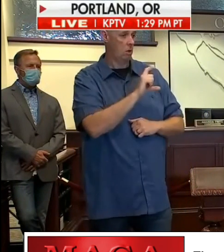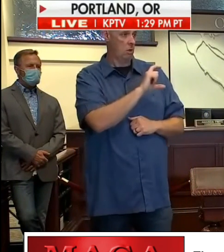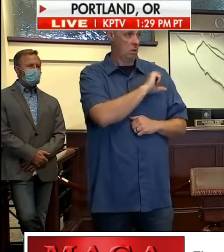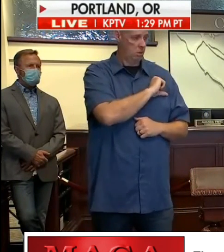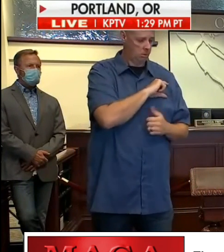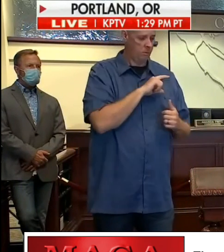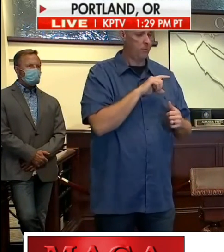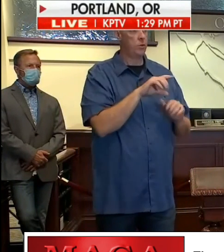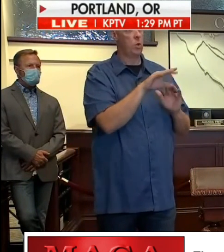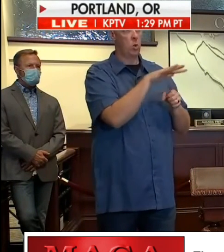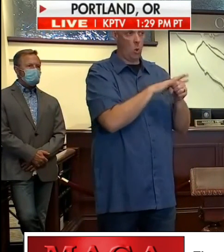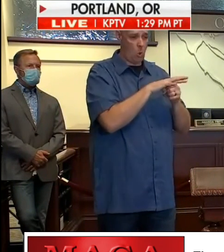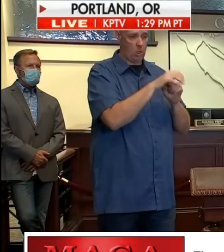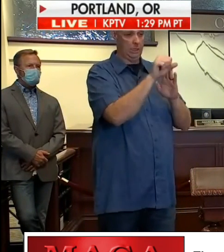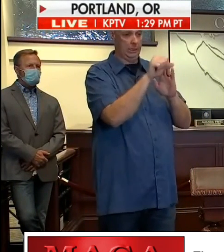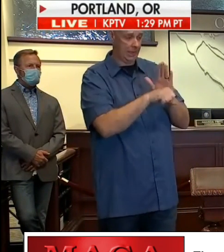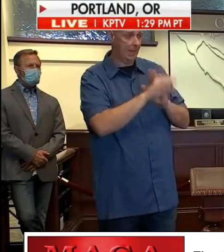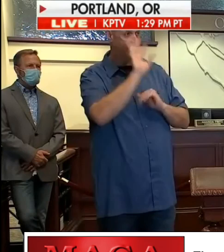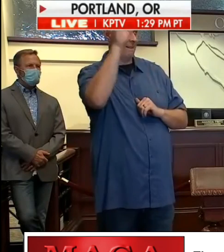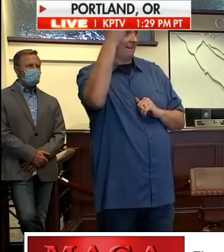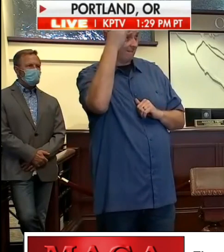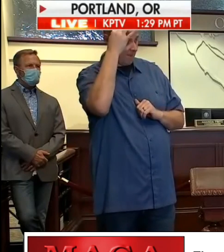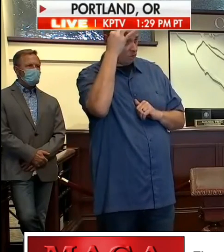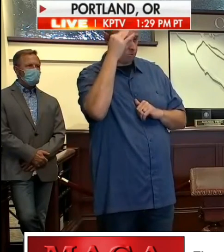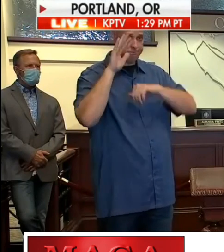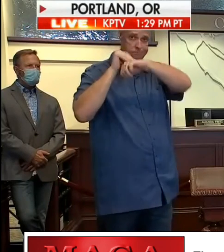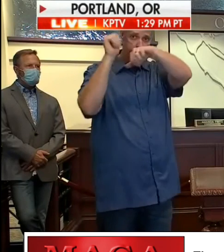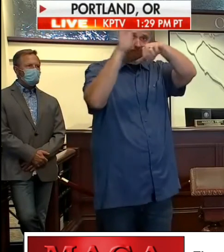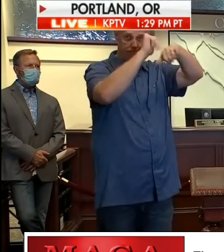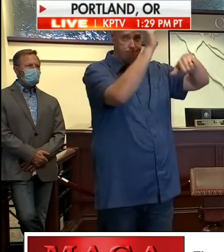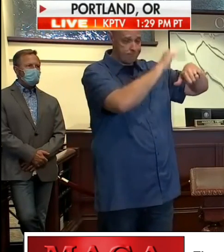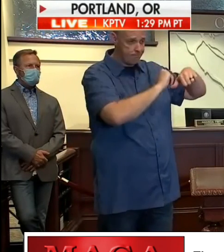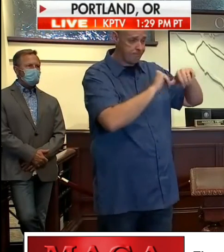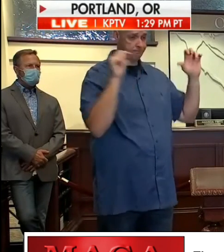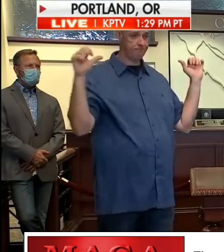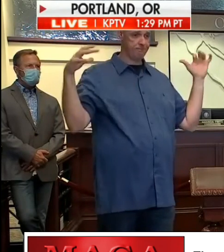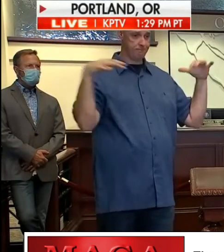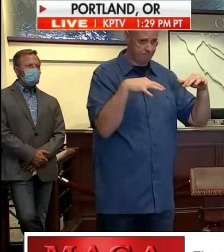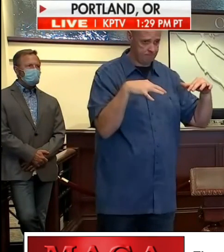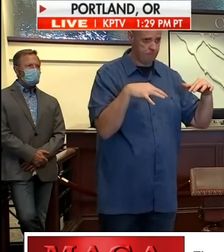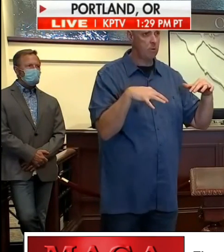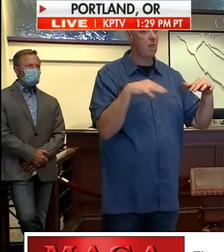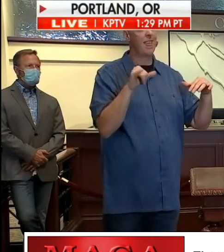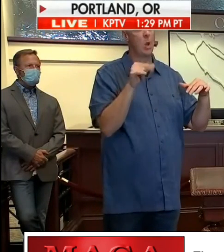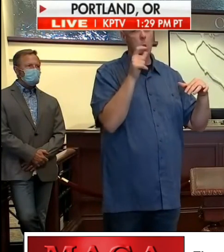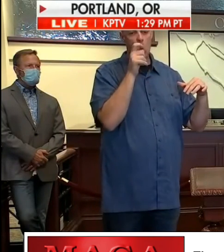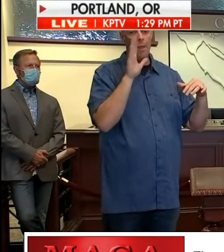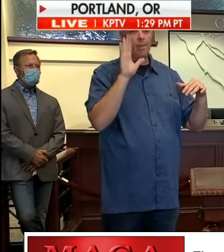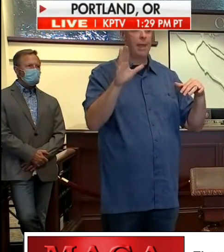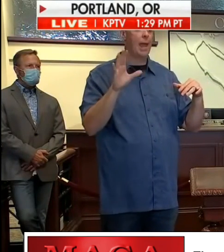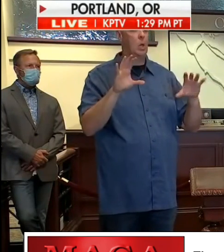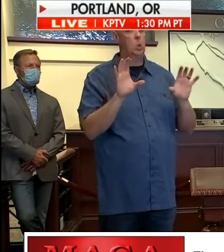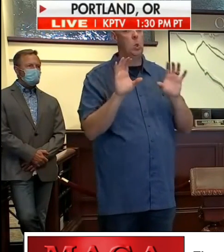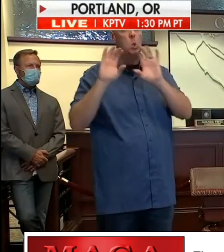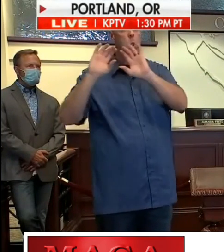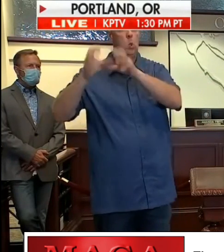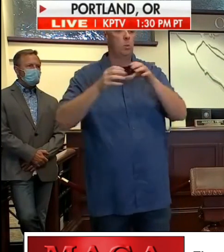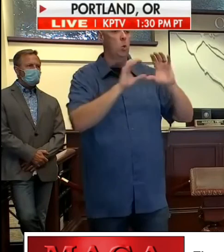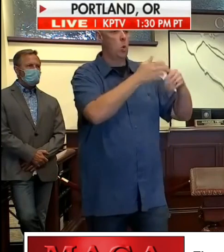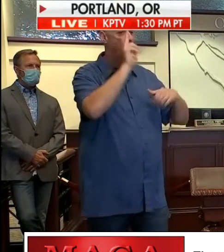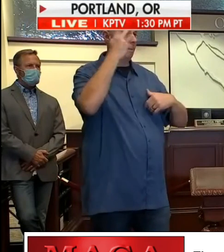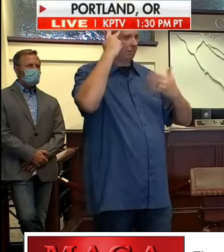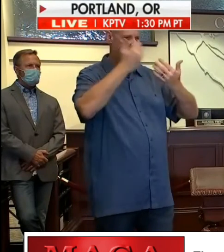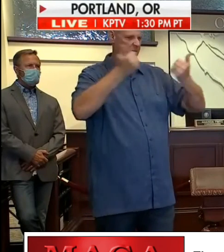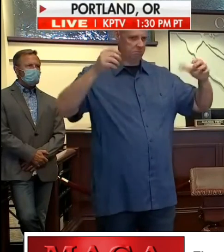enforcement, local, state, and federal law enforcement to come together to keep the parties, those who might engage